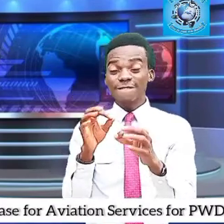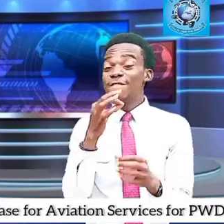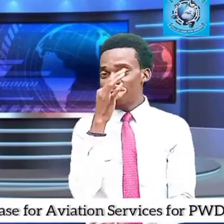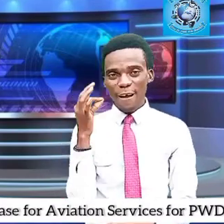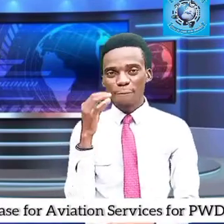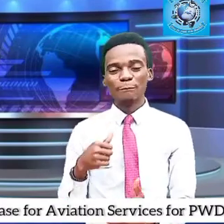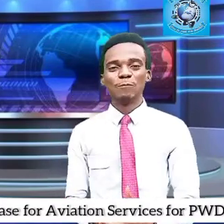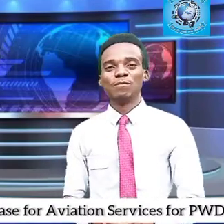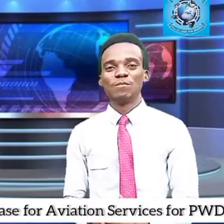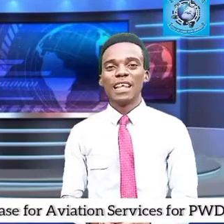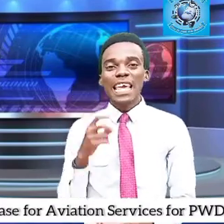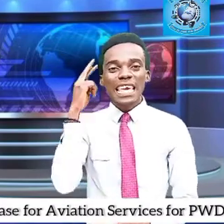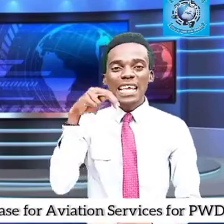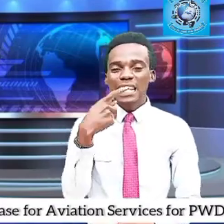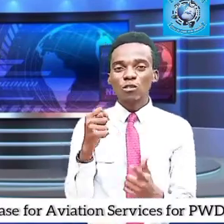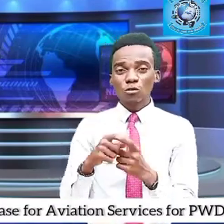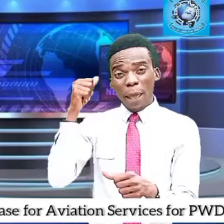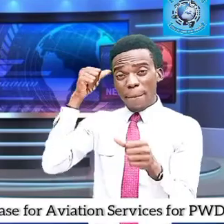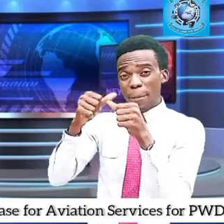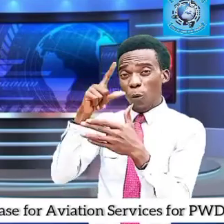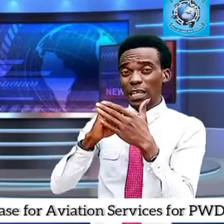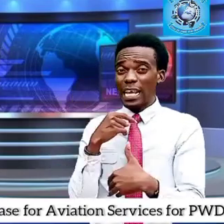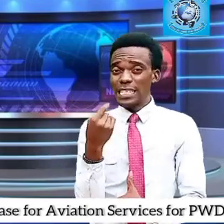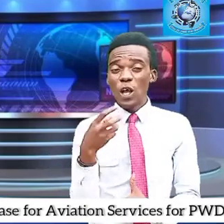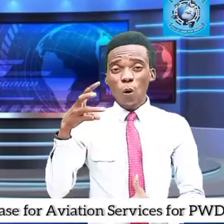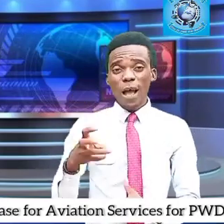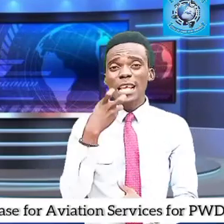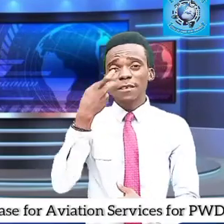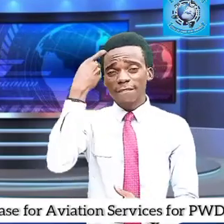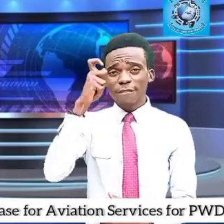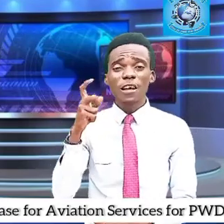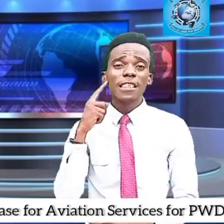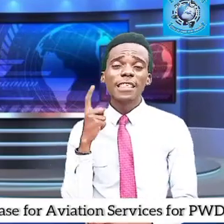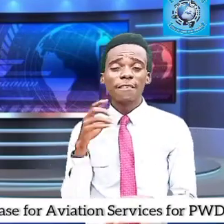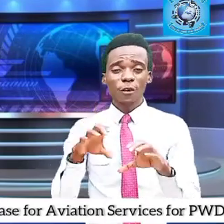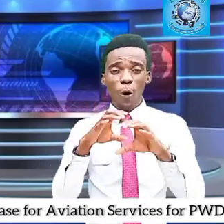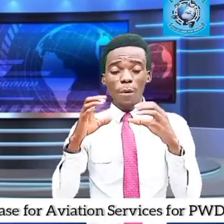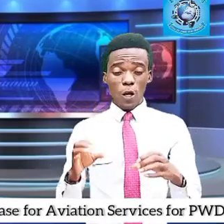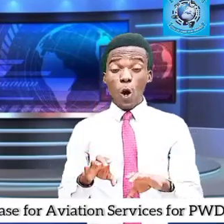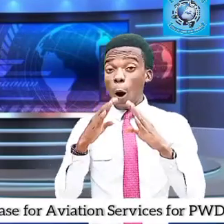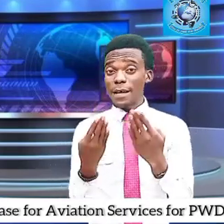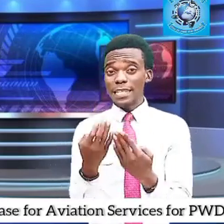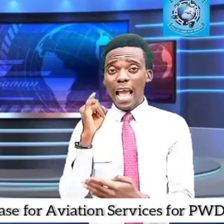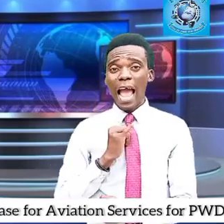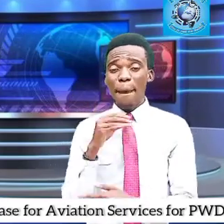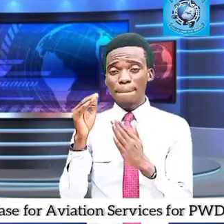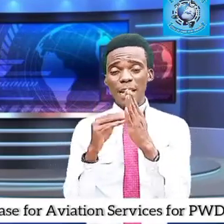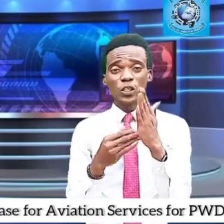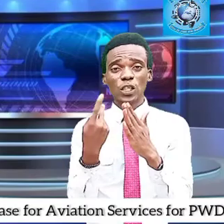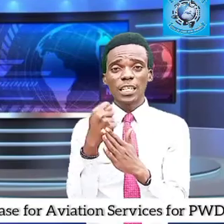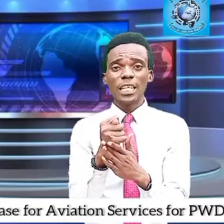He said, "To recap what I said while speaking for the deaf community, I mentioned the usefulness of